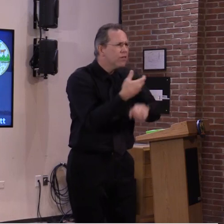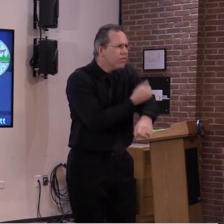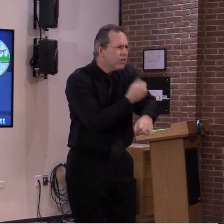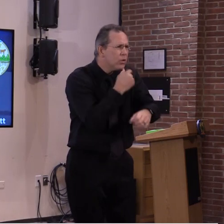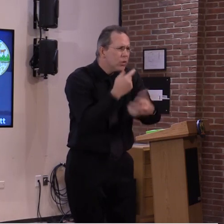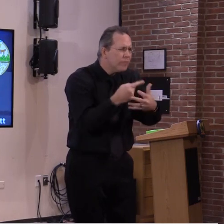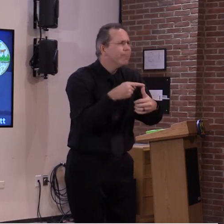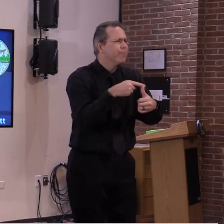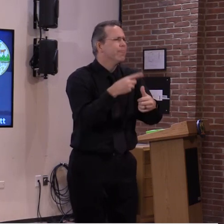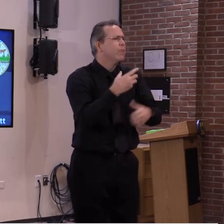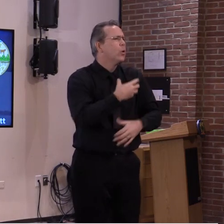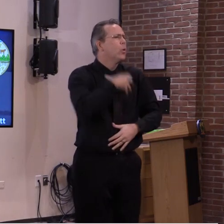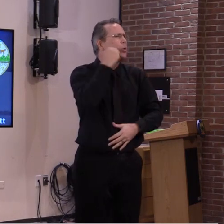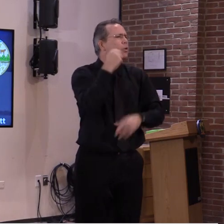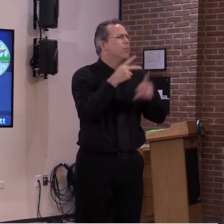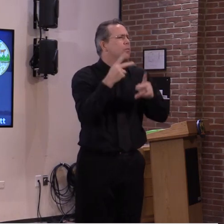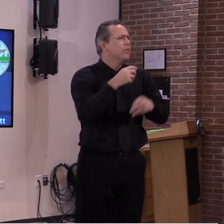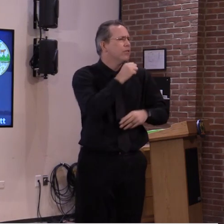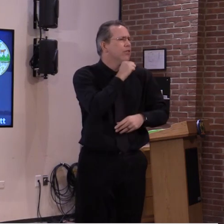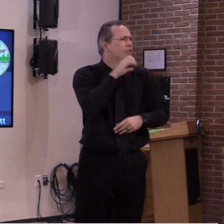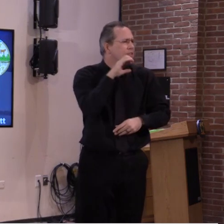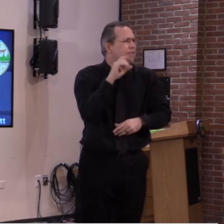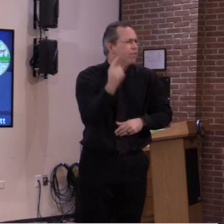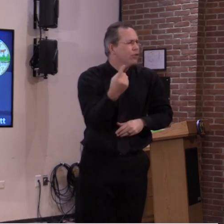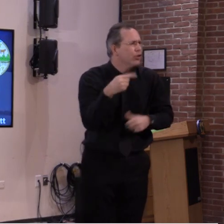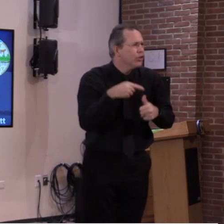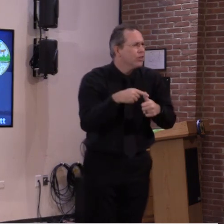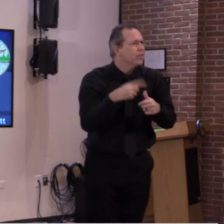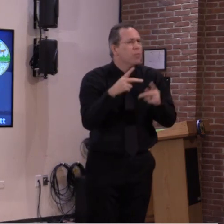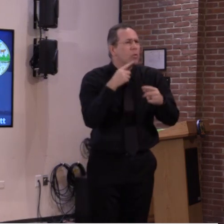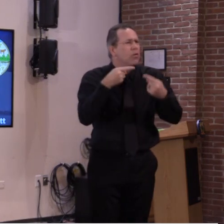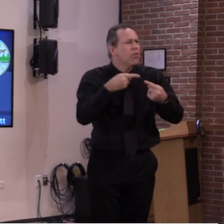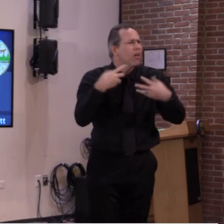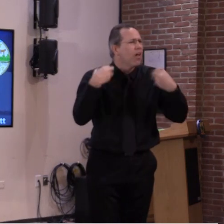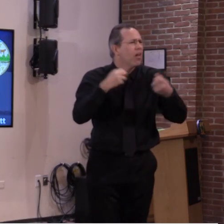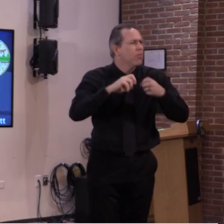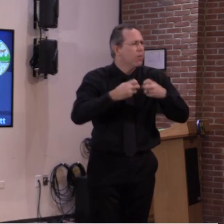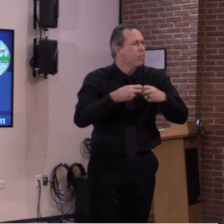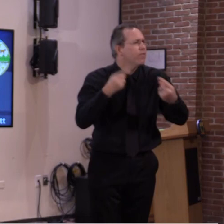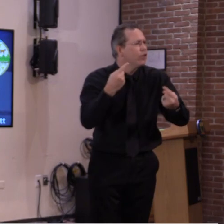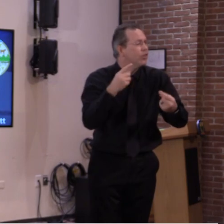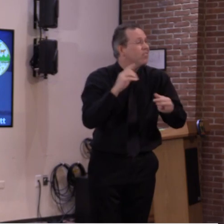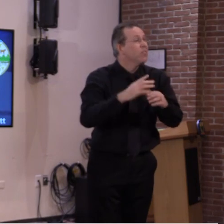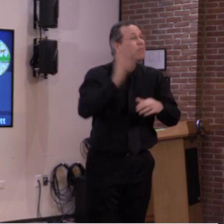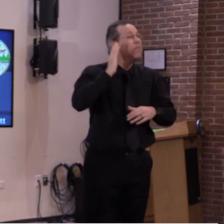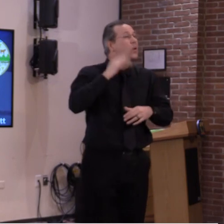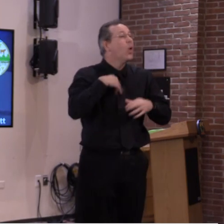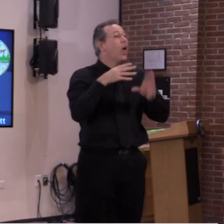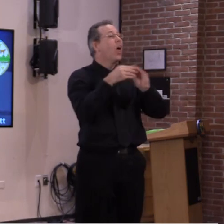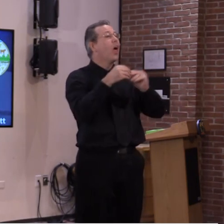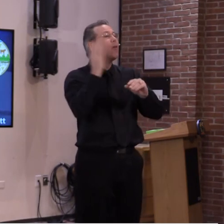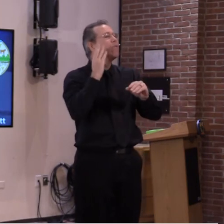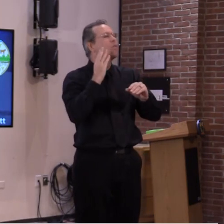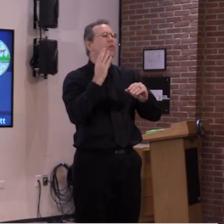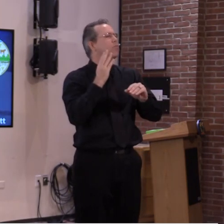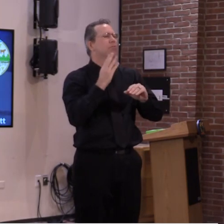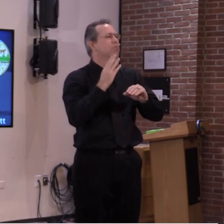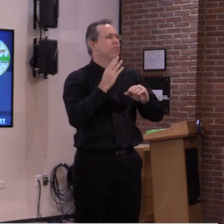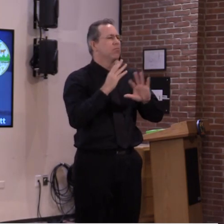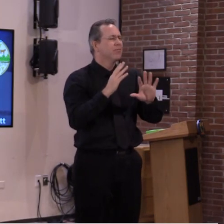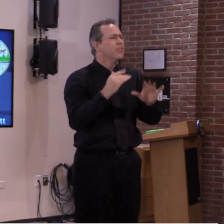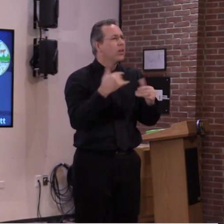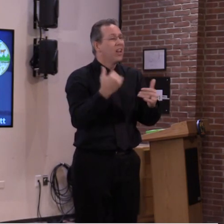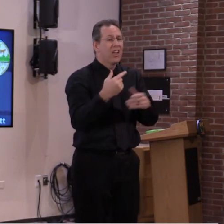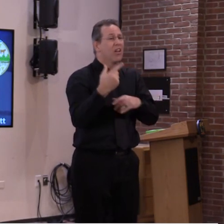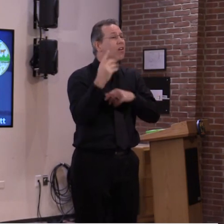Last summer and into the fall, we went months without a single death as a result of COVID, and new